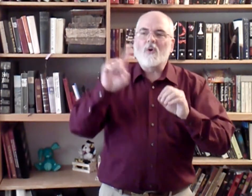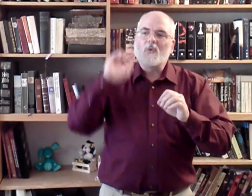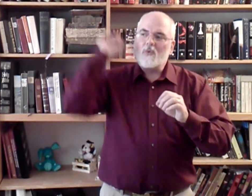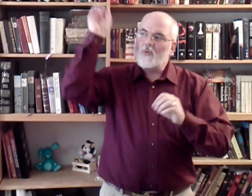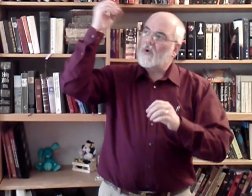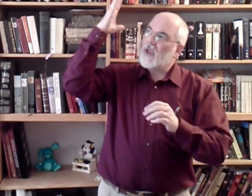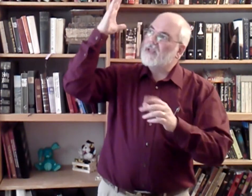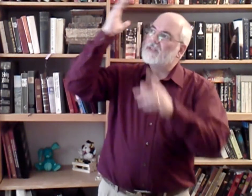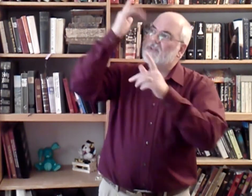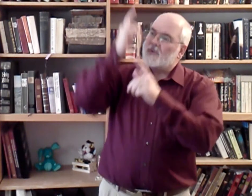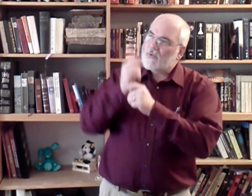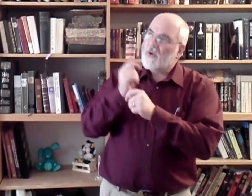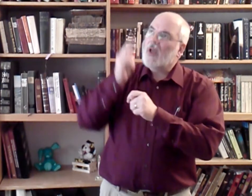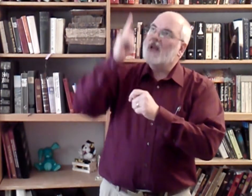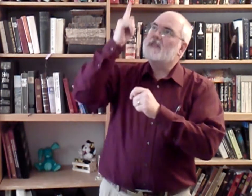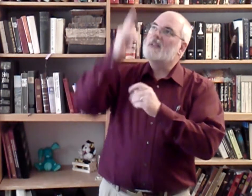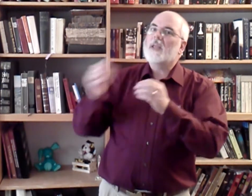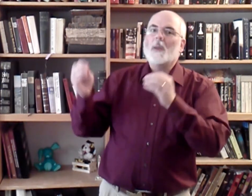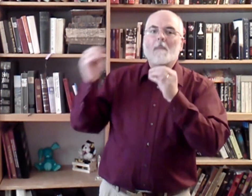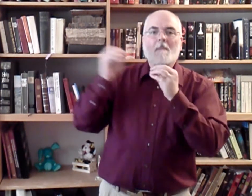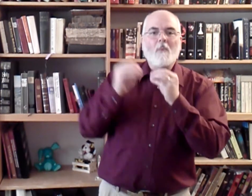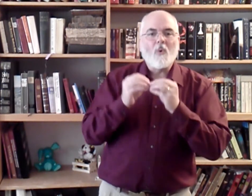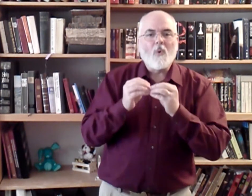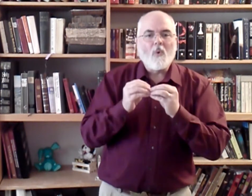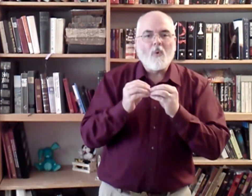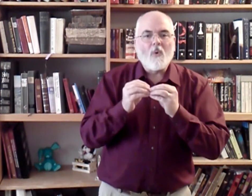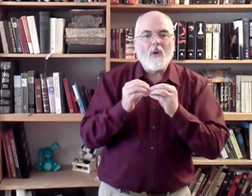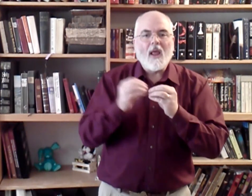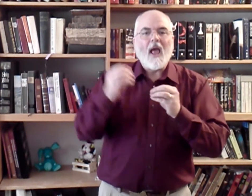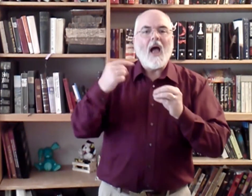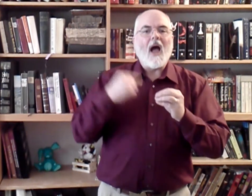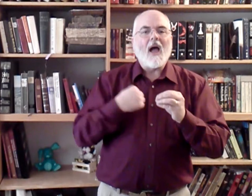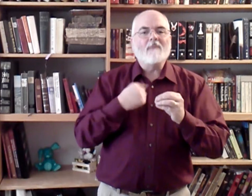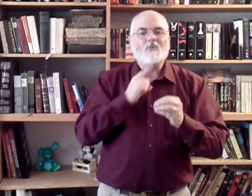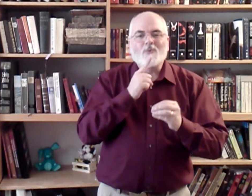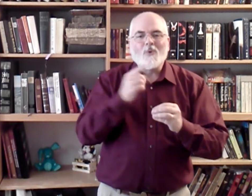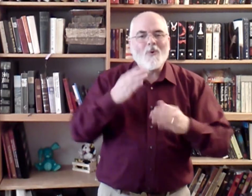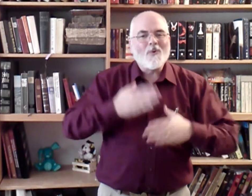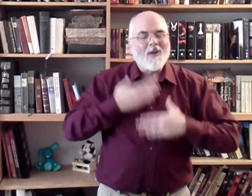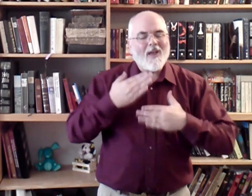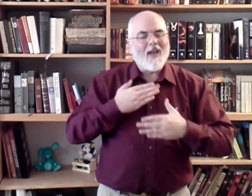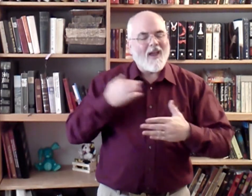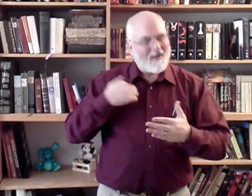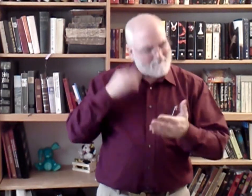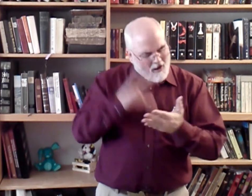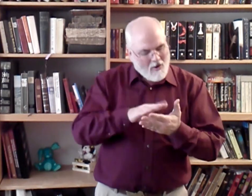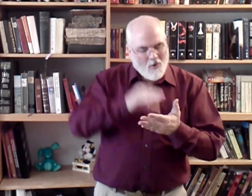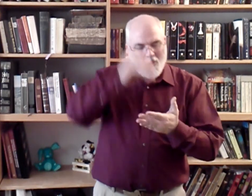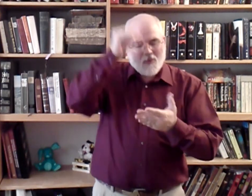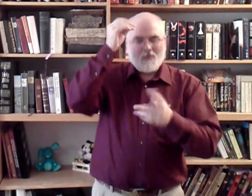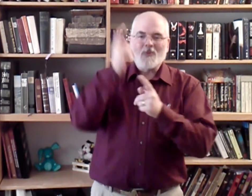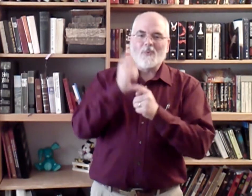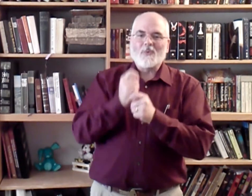grace to trust Him more! I'm so glad I learned to